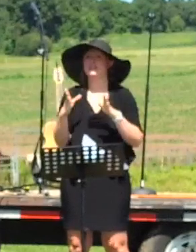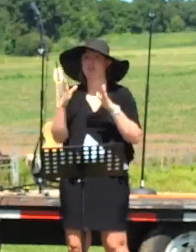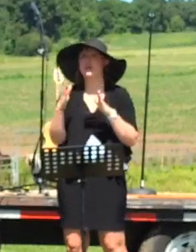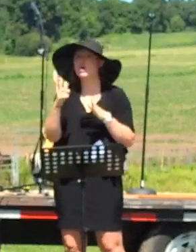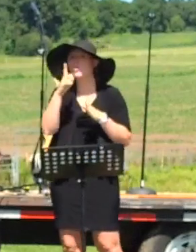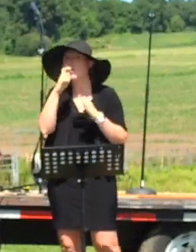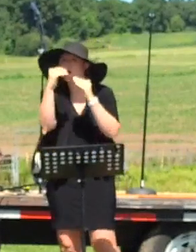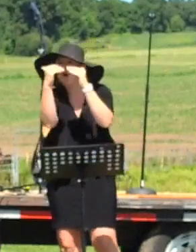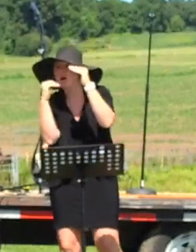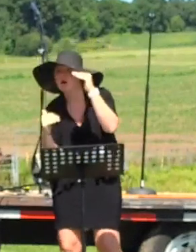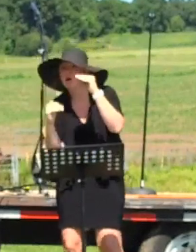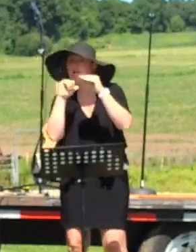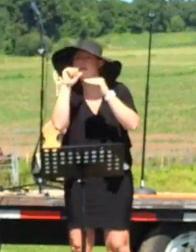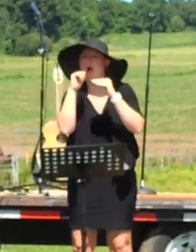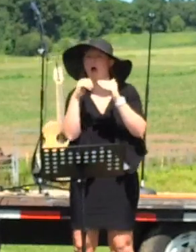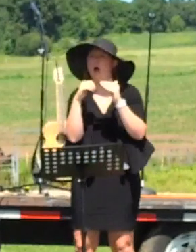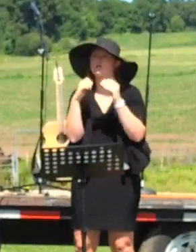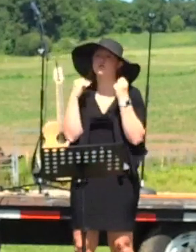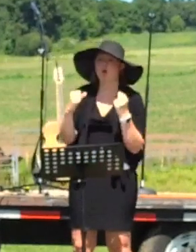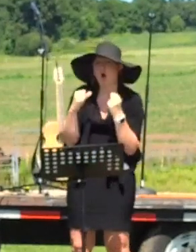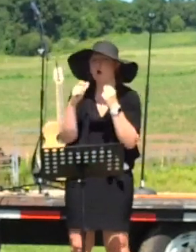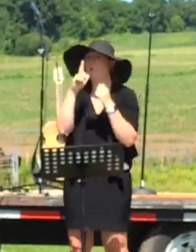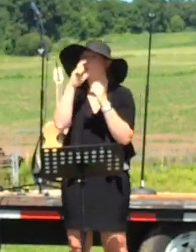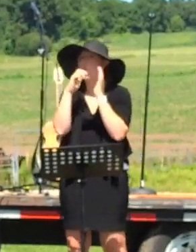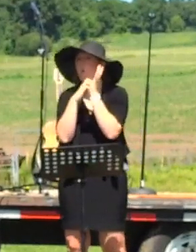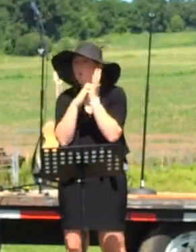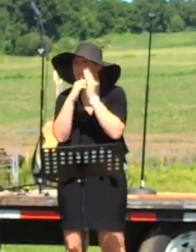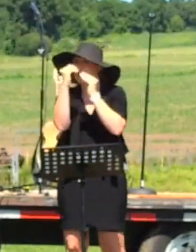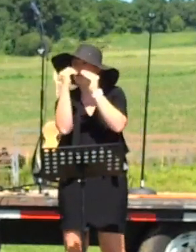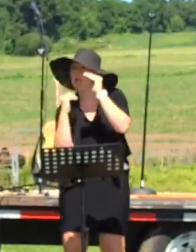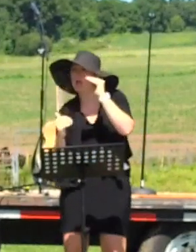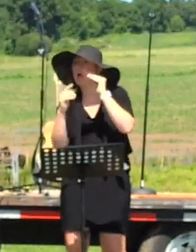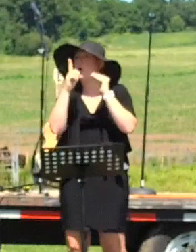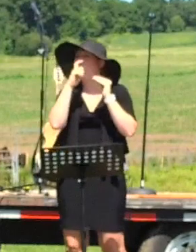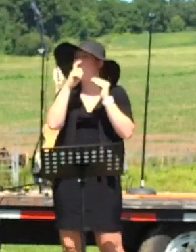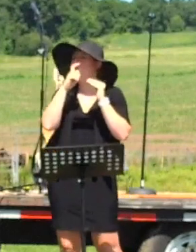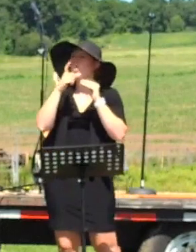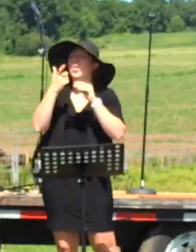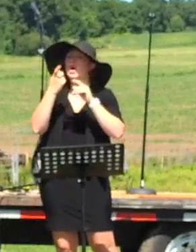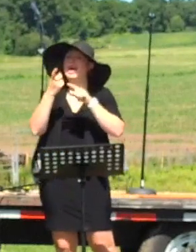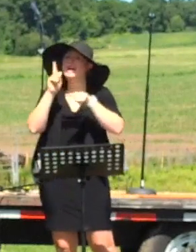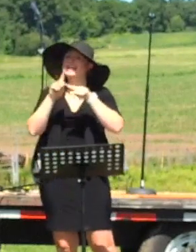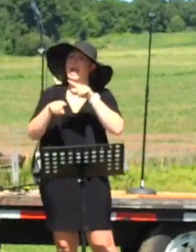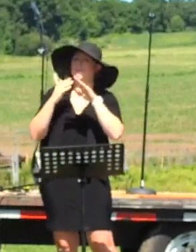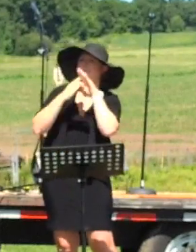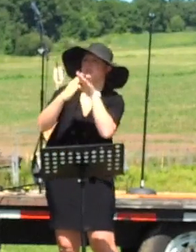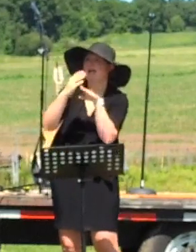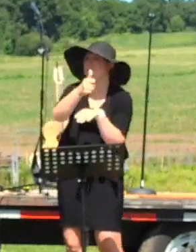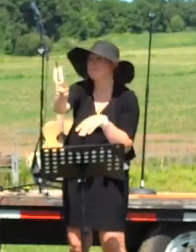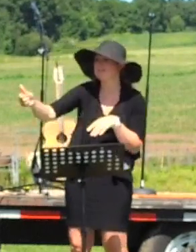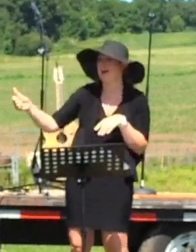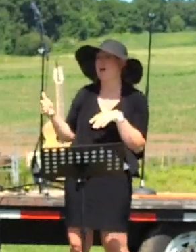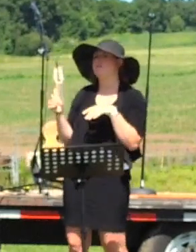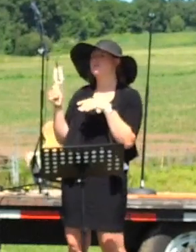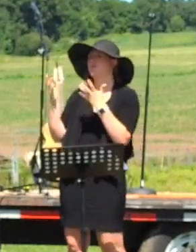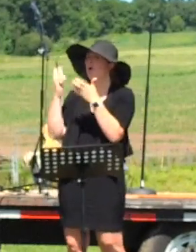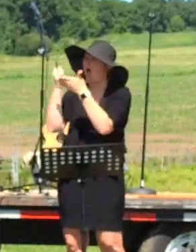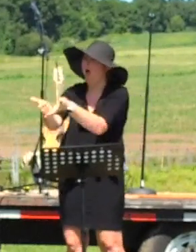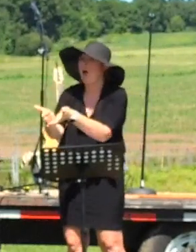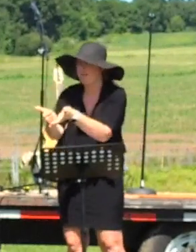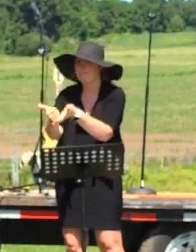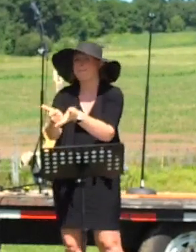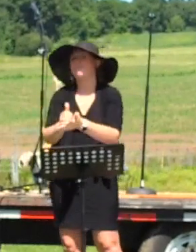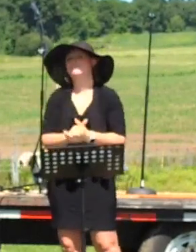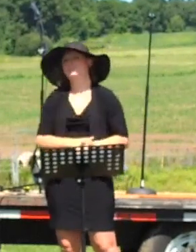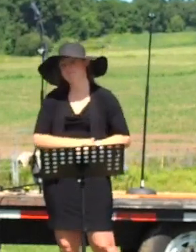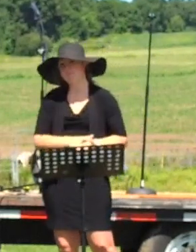who are not as strong as they are. Those who are unable to protect themselves, who are unable to stand up